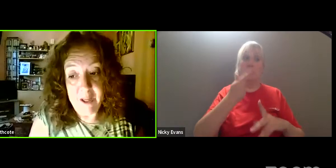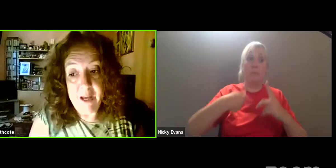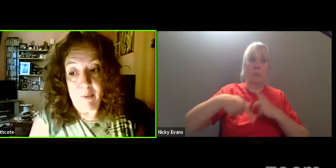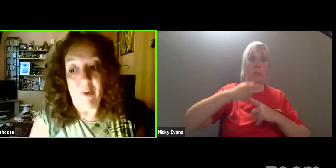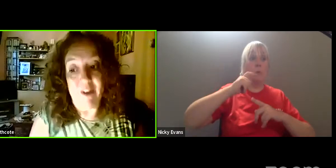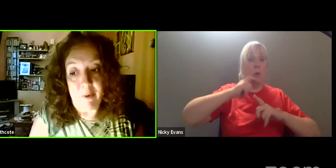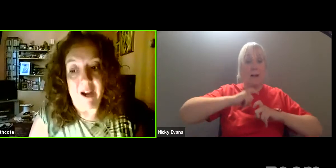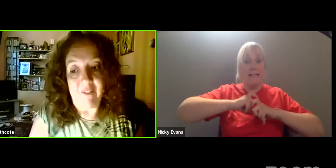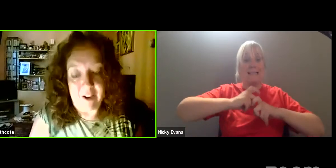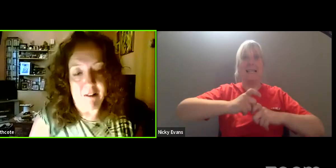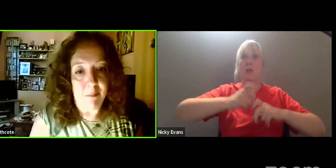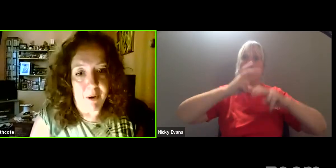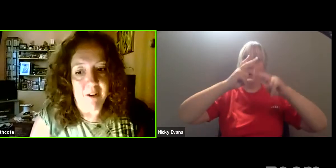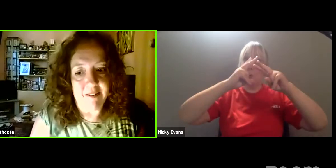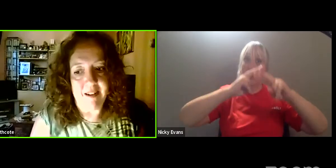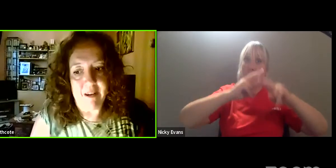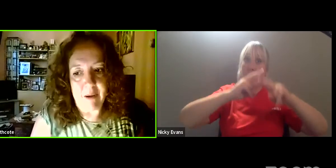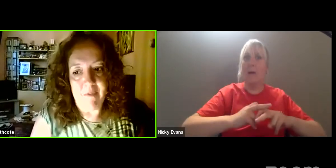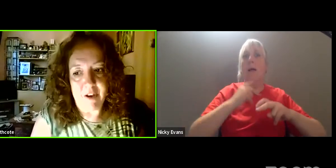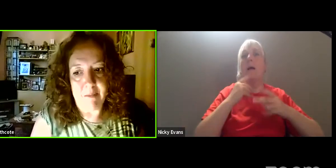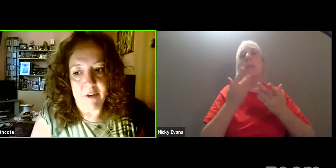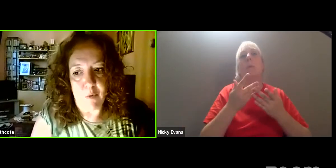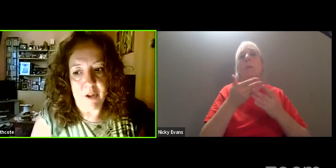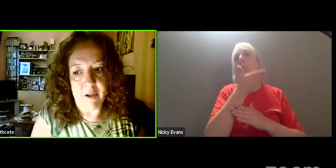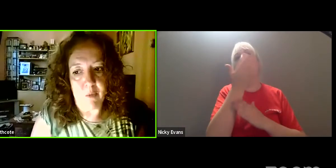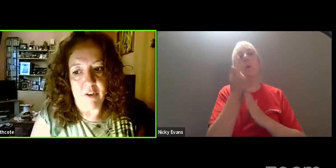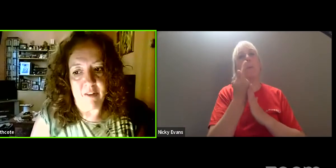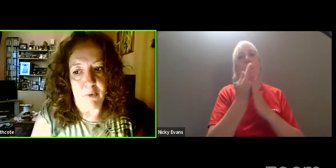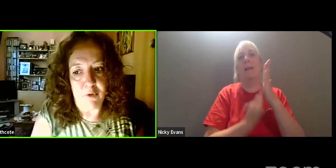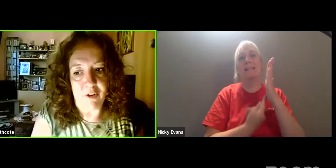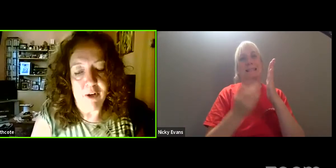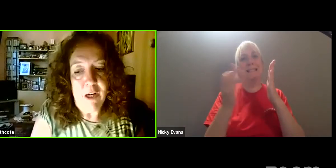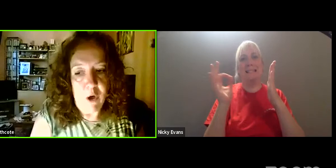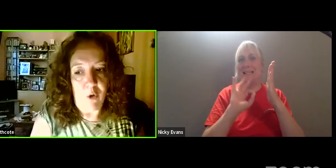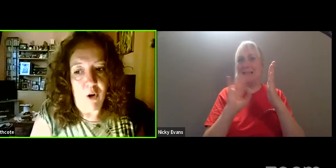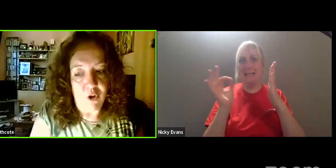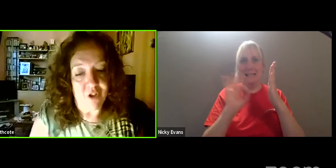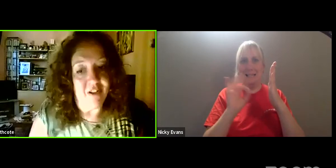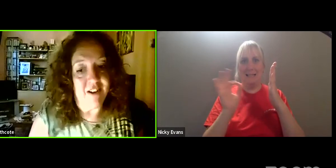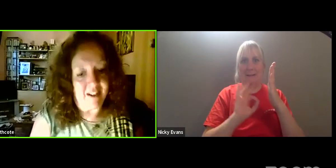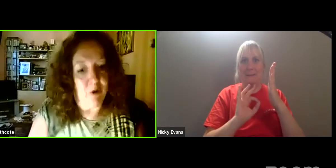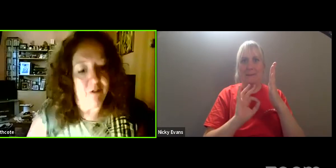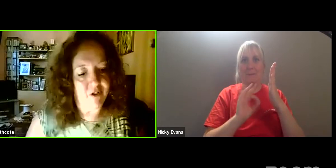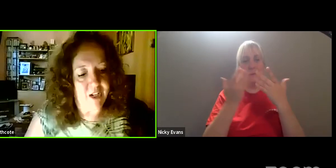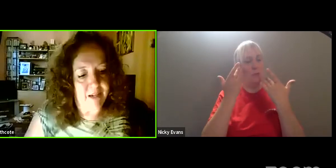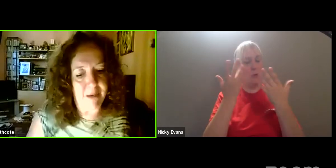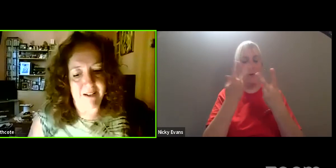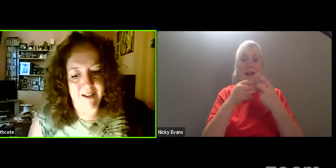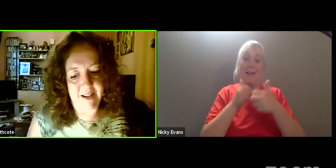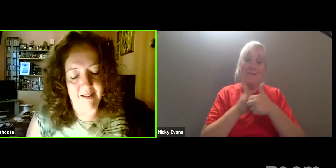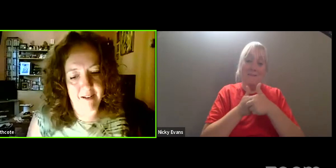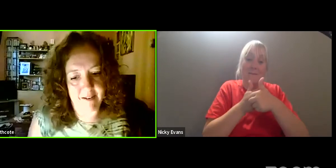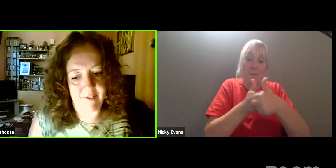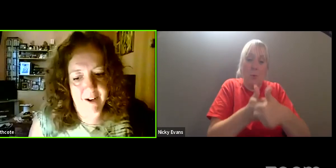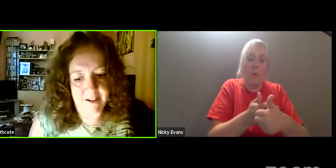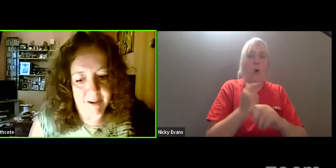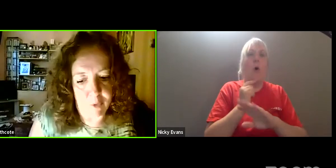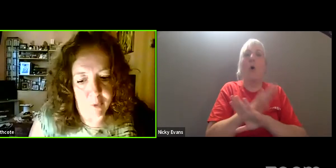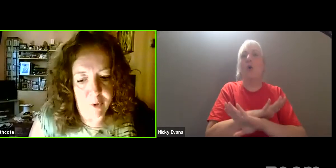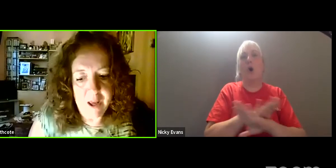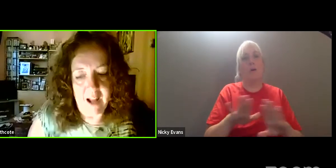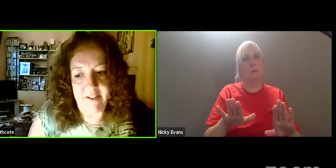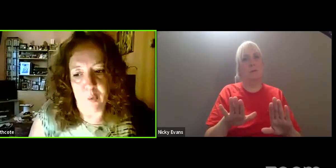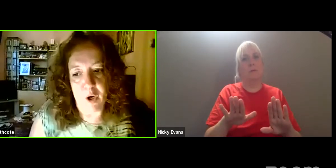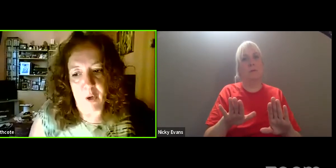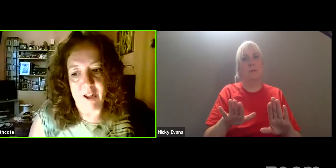explore, but we don't have a current policy in terms of whether we support it or not, just an exploratory mandate to find out